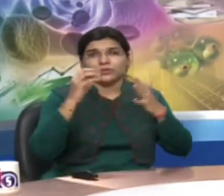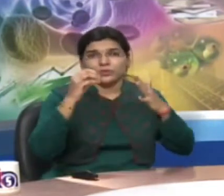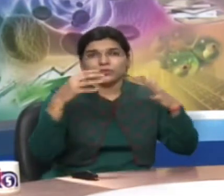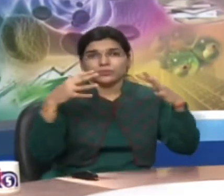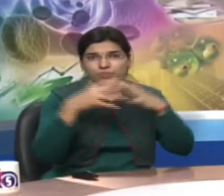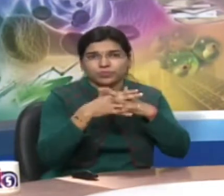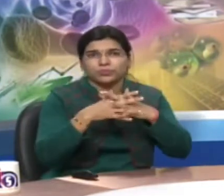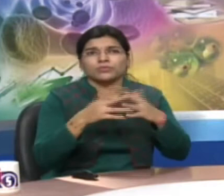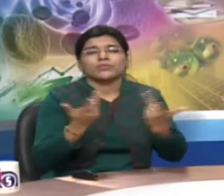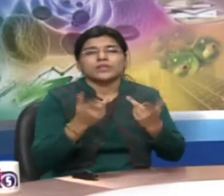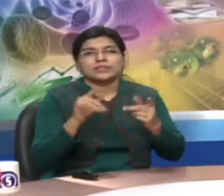How?